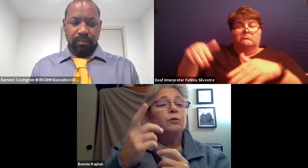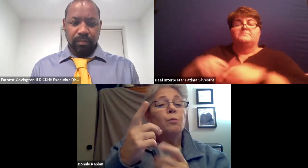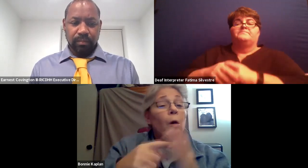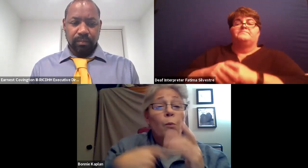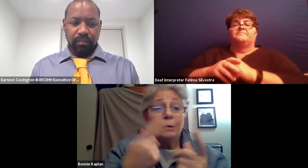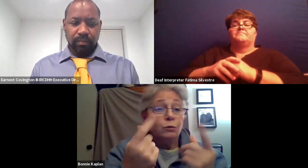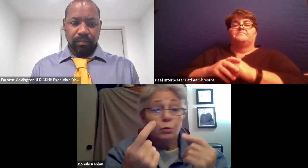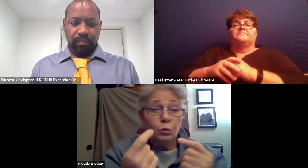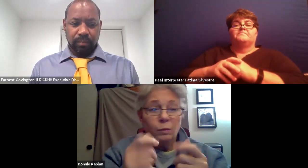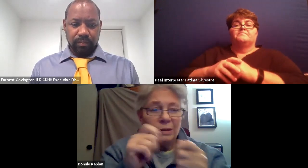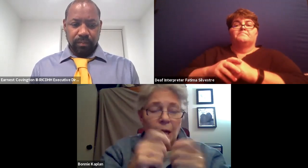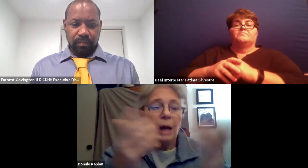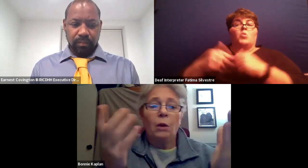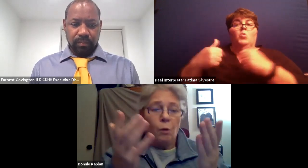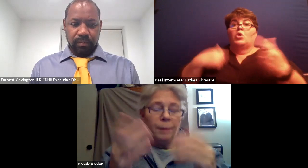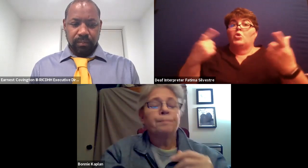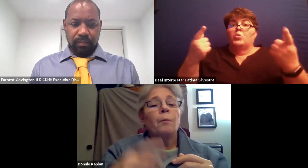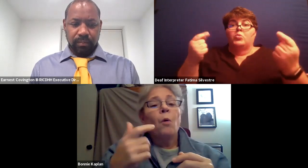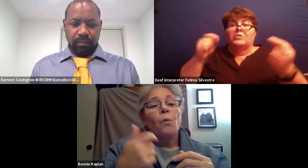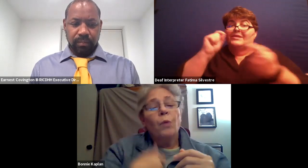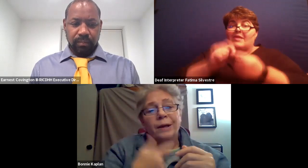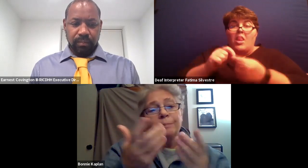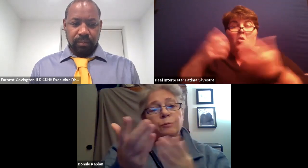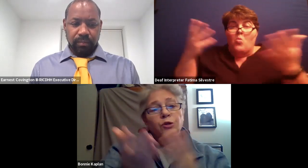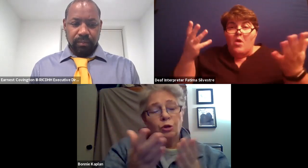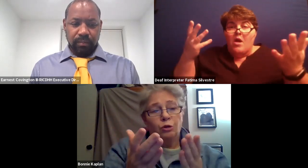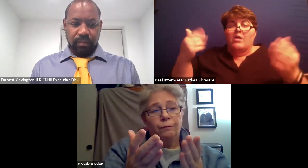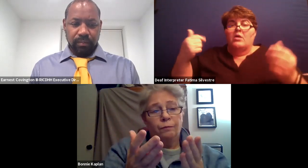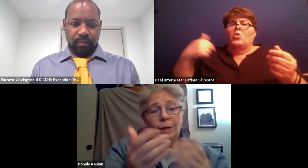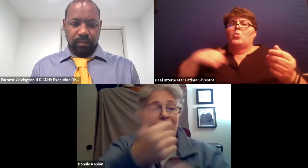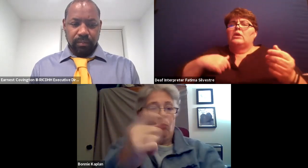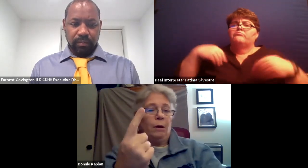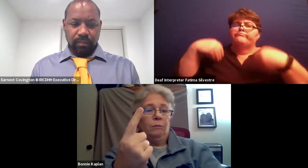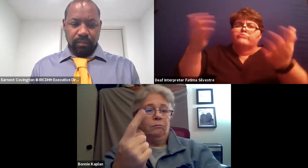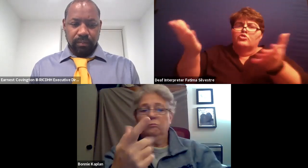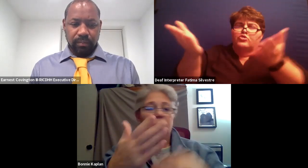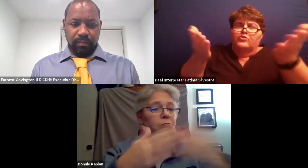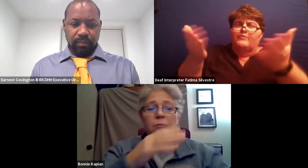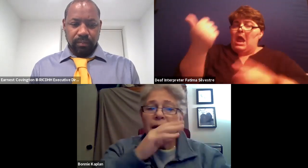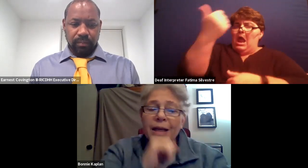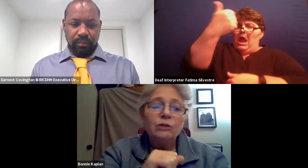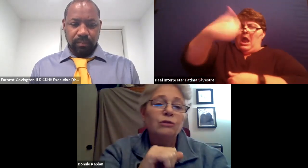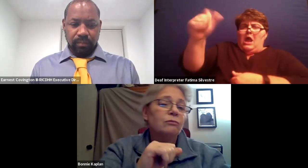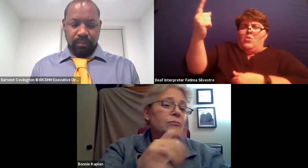2019. And exactly what we do is that we,